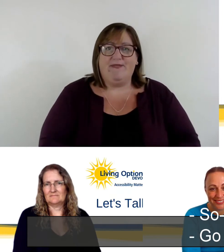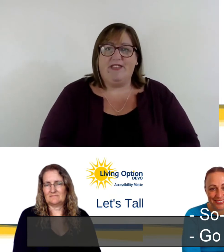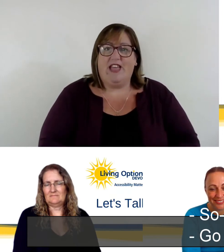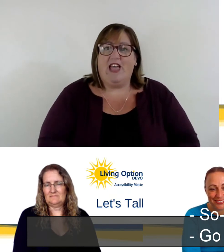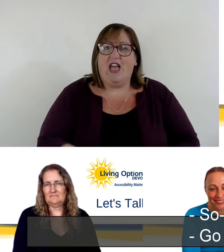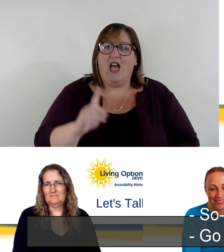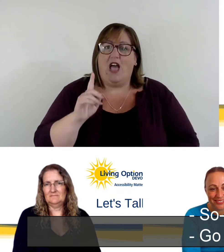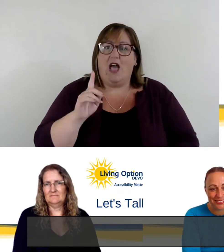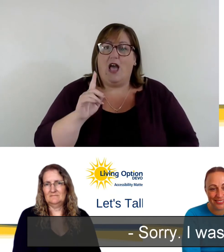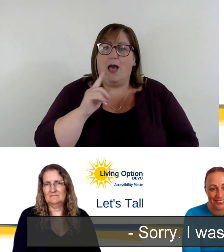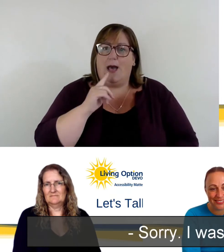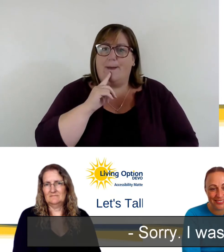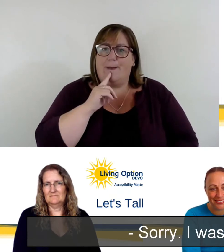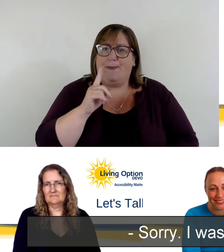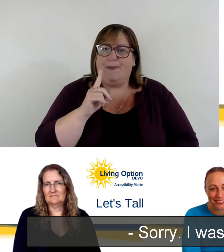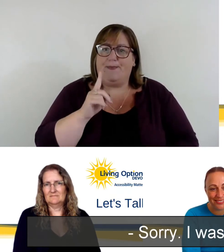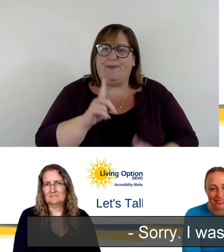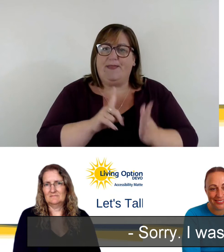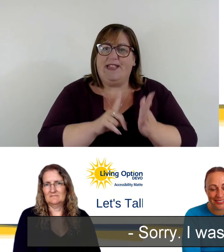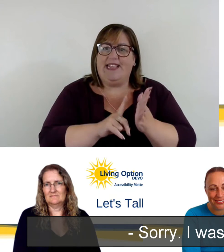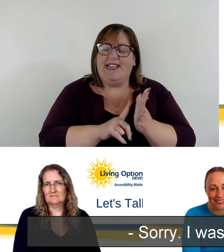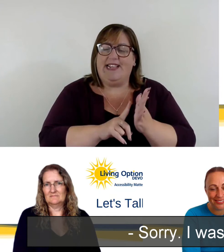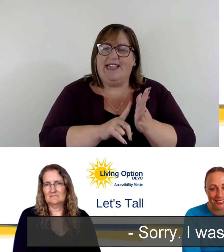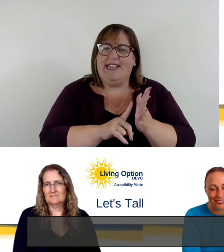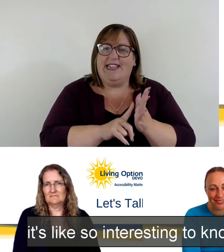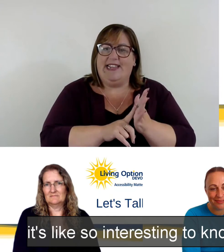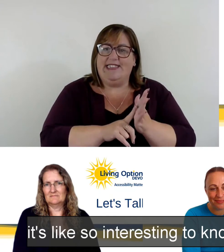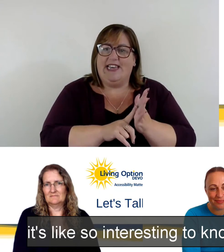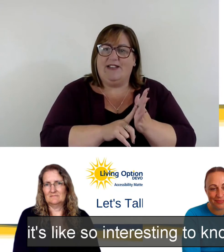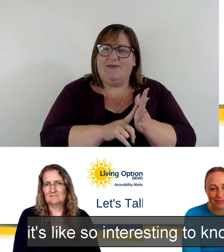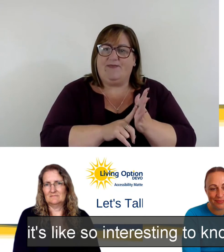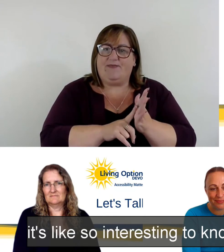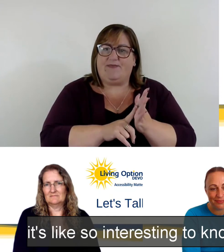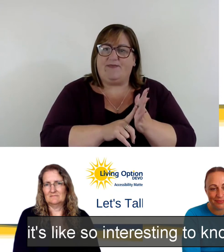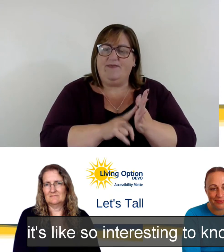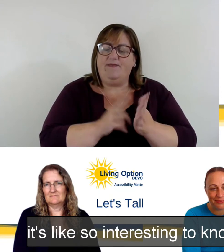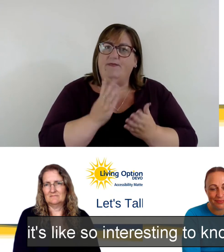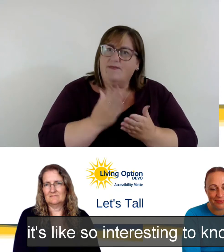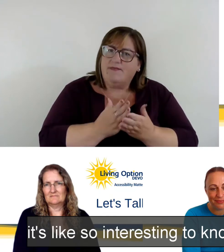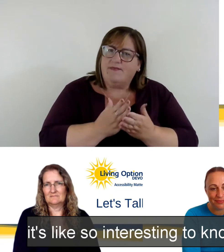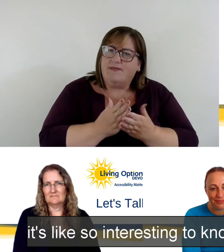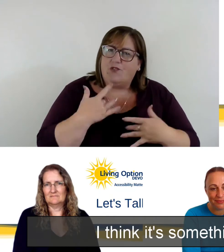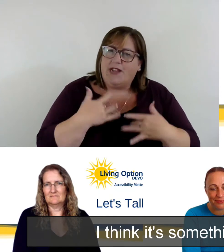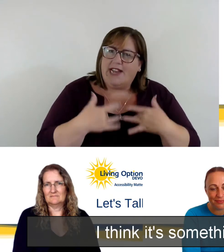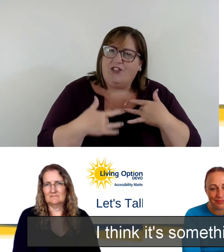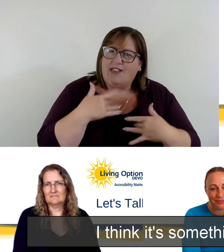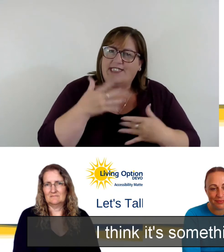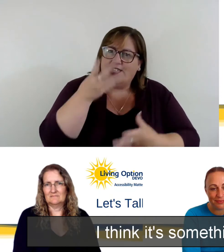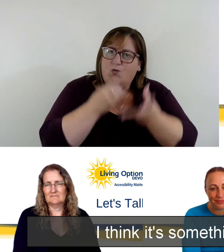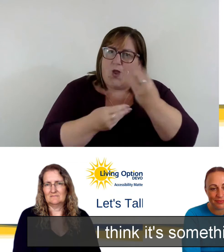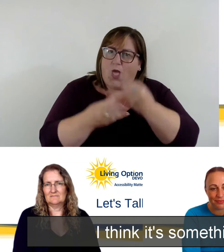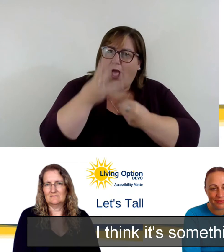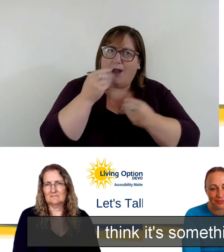So go on. Sorry, I was going to say, so interesting to learn so much more about it. I think it's